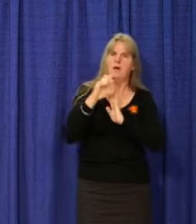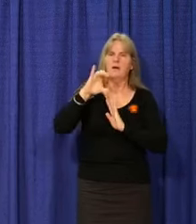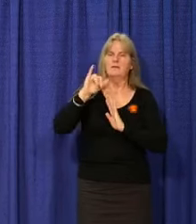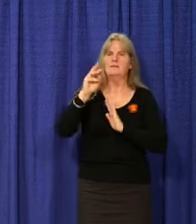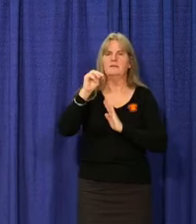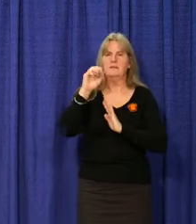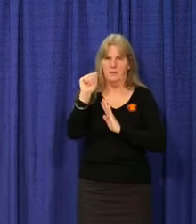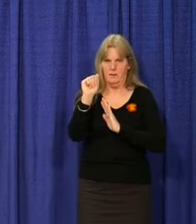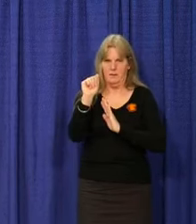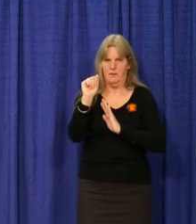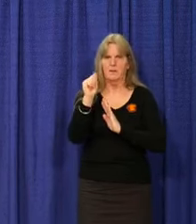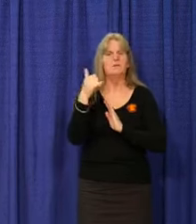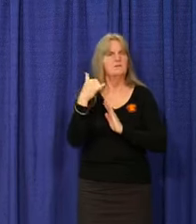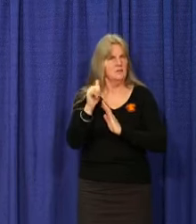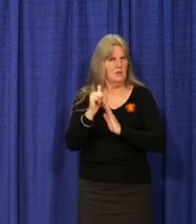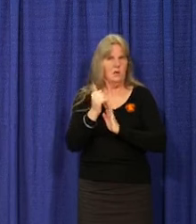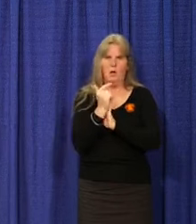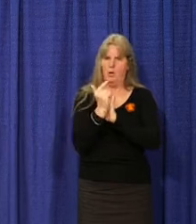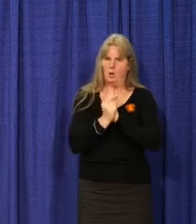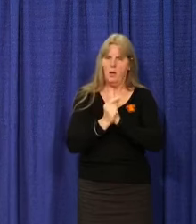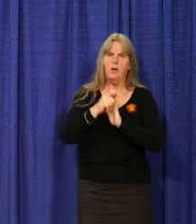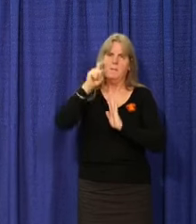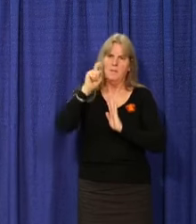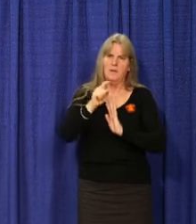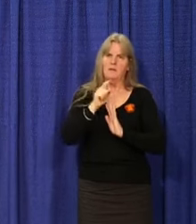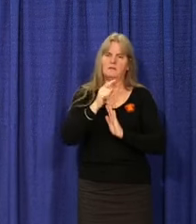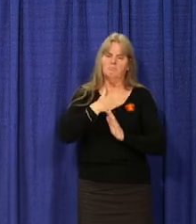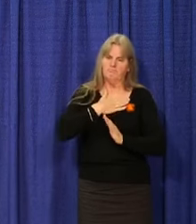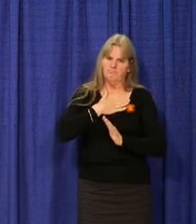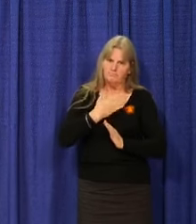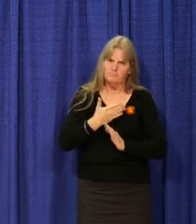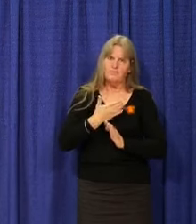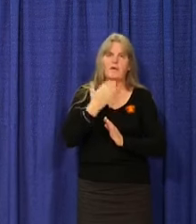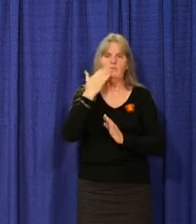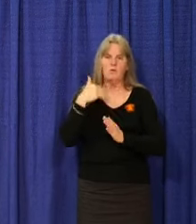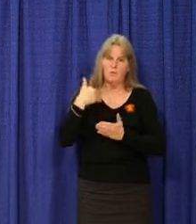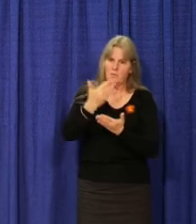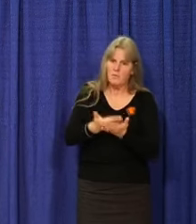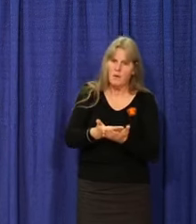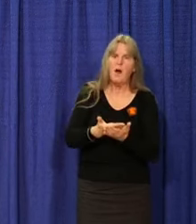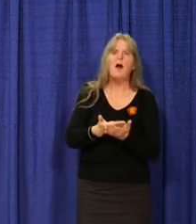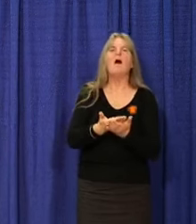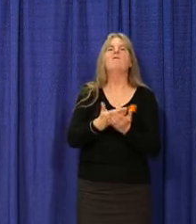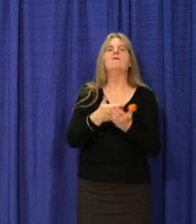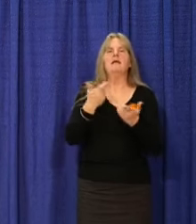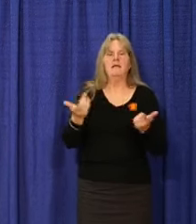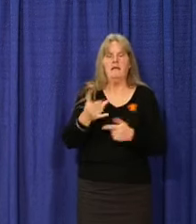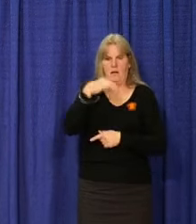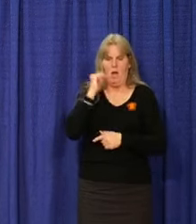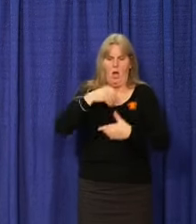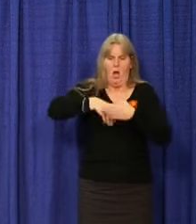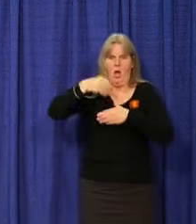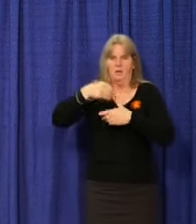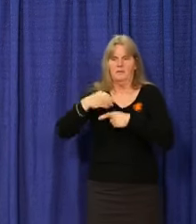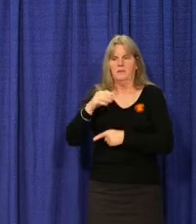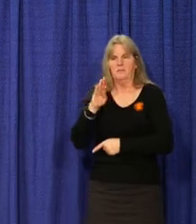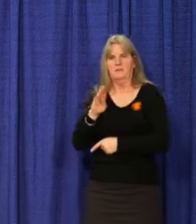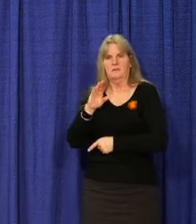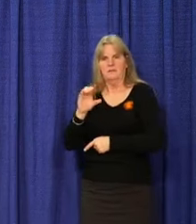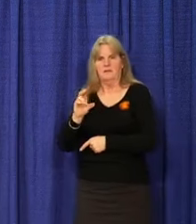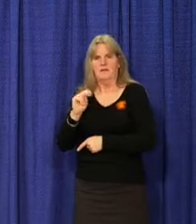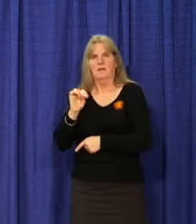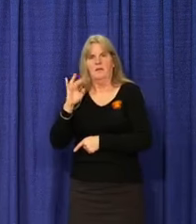Measures Act, CEMA, to declare yourself if you are arriving from a jurisdiction outside of BC